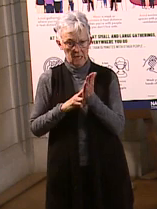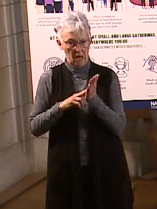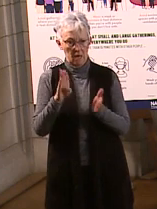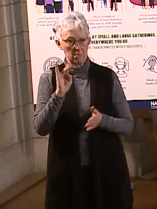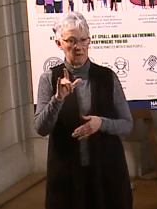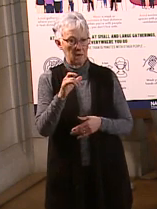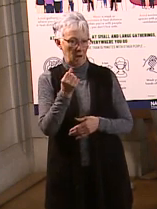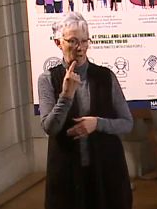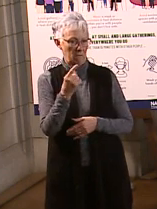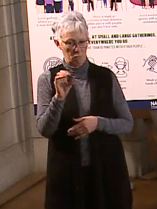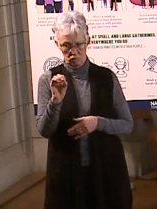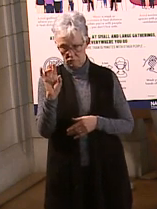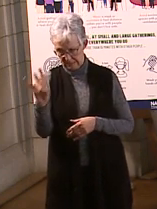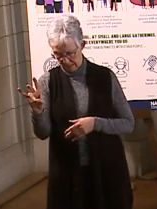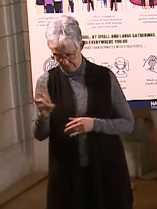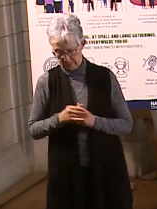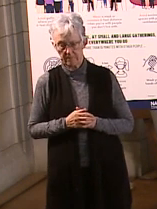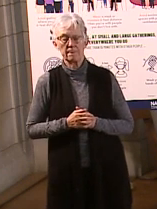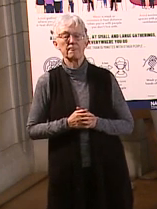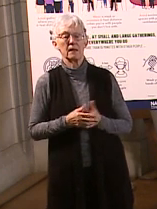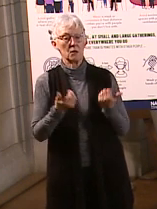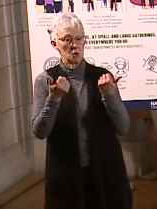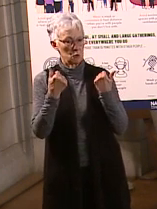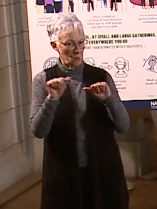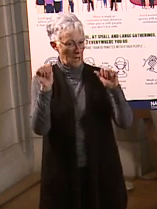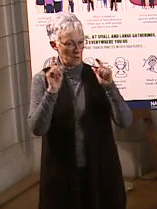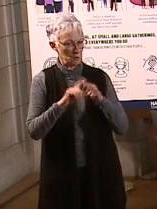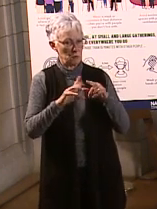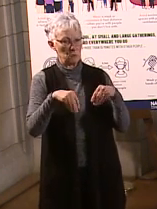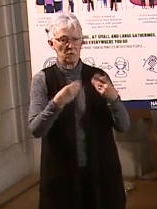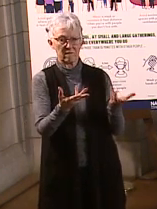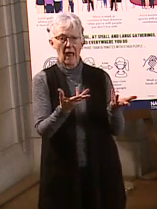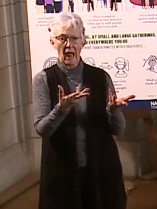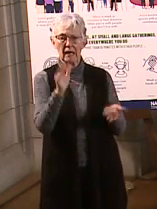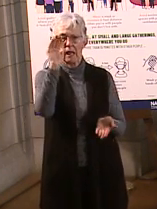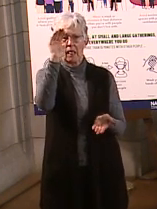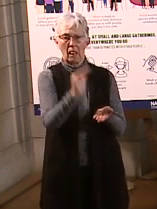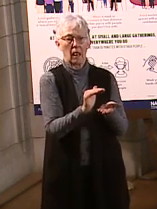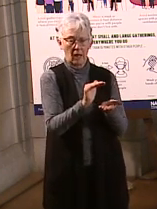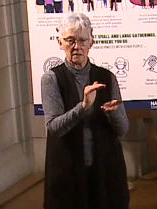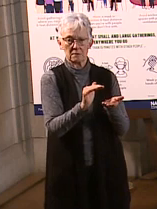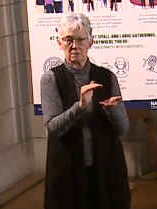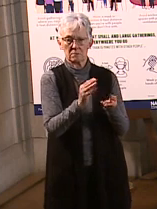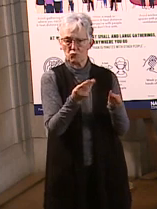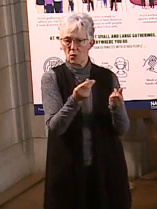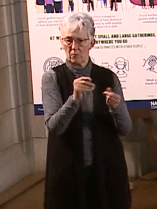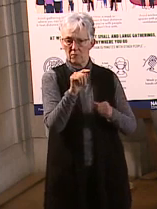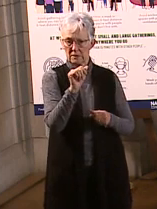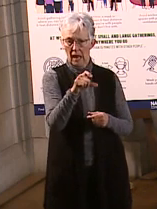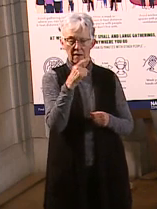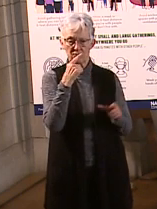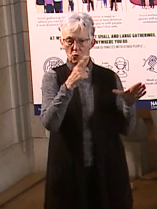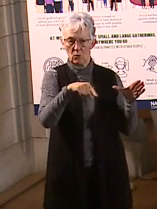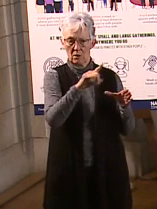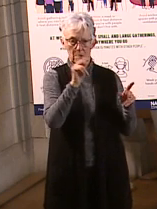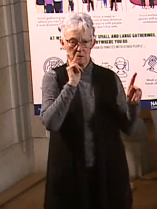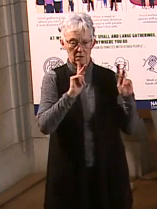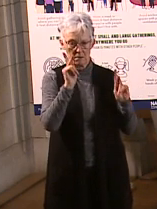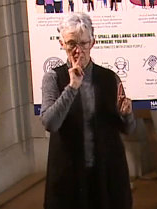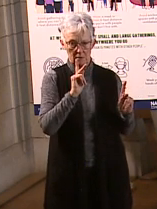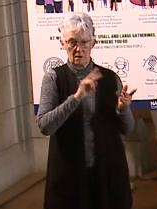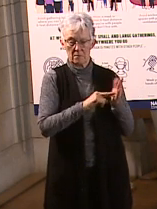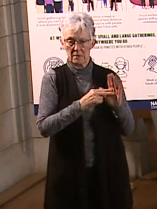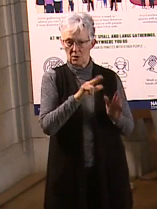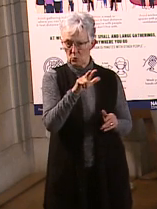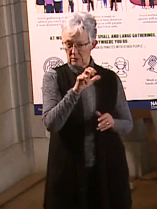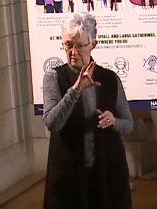tremendous step forward in providing property tax relief. It will provide, when fully phased in, an additional $375 million